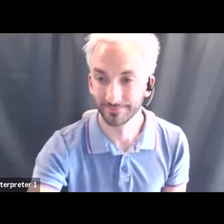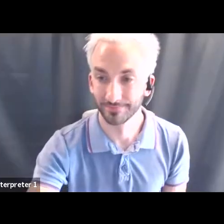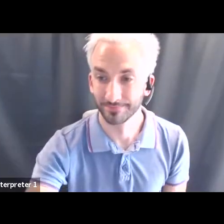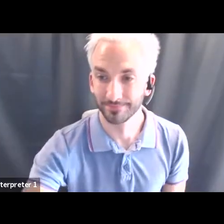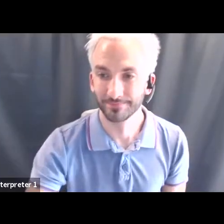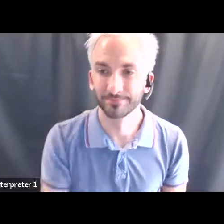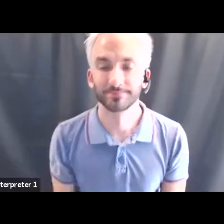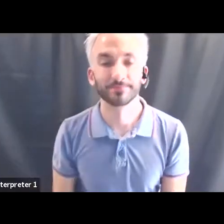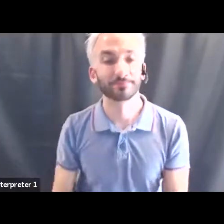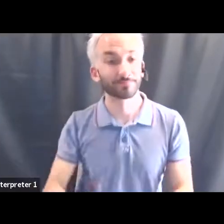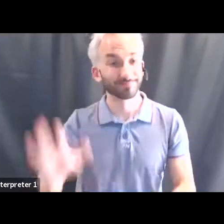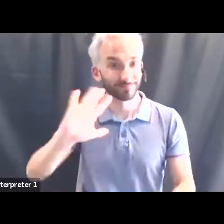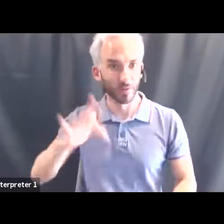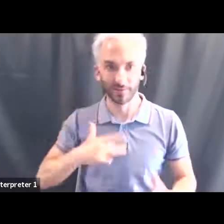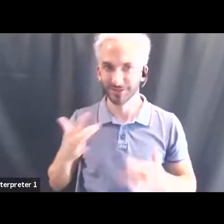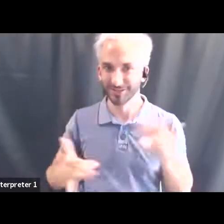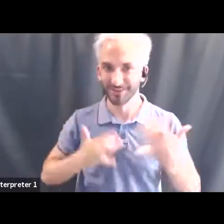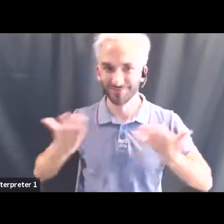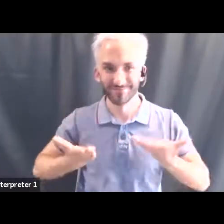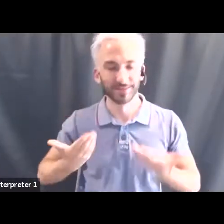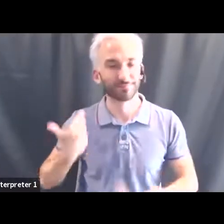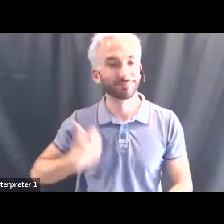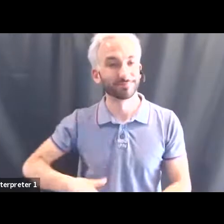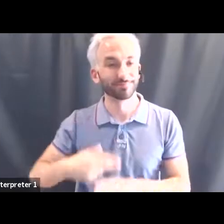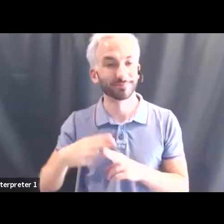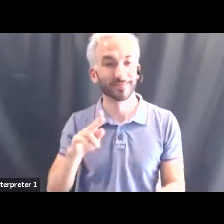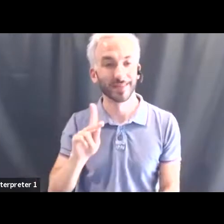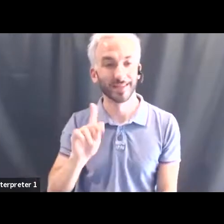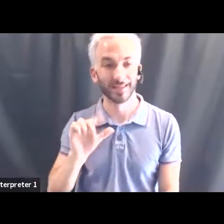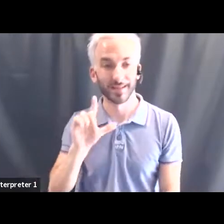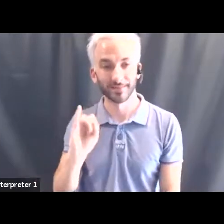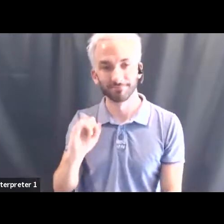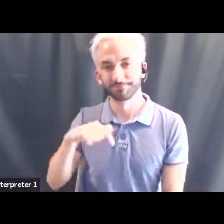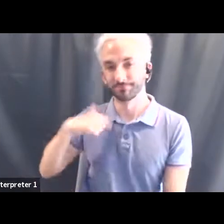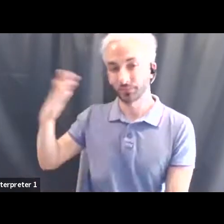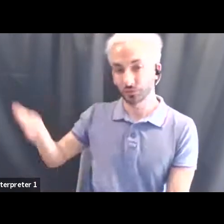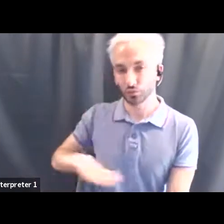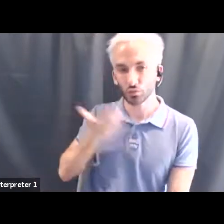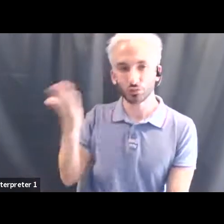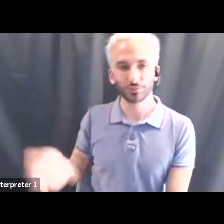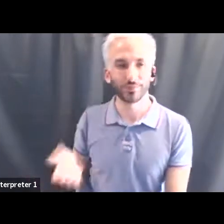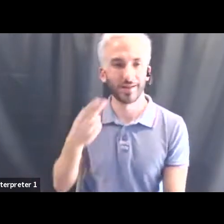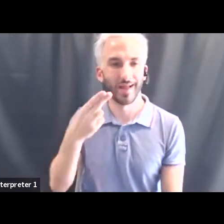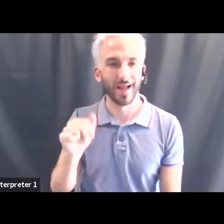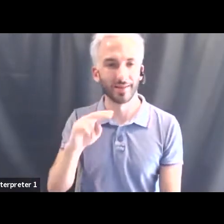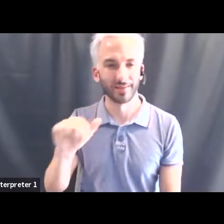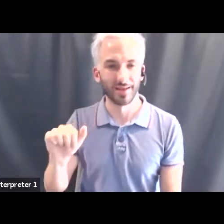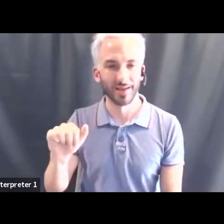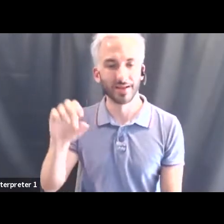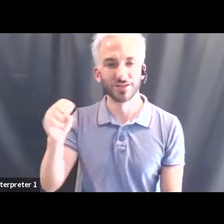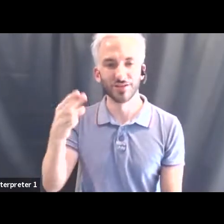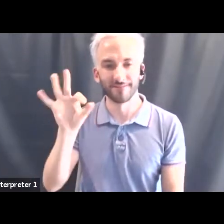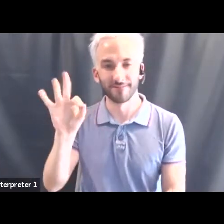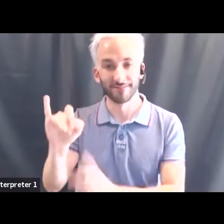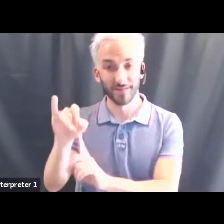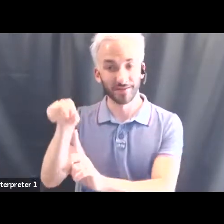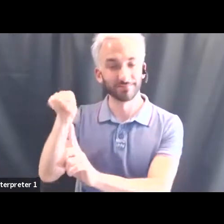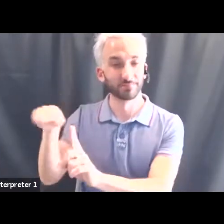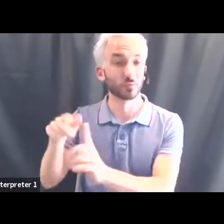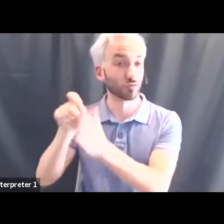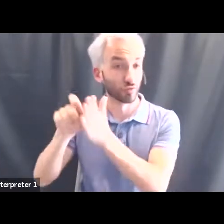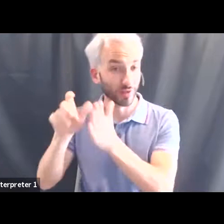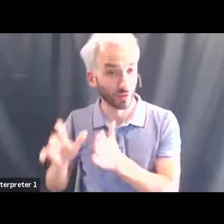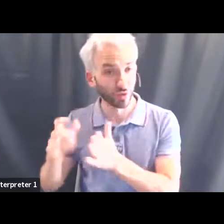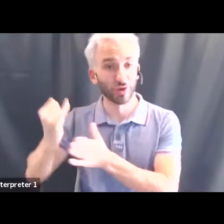So I'm Kaylee, and I have the honor of introducing Hannah Shafi. Hannah Shafi is a writer and artist who